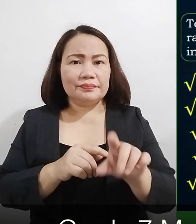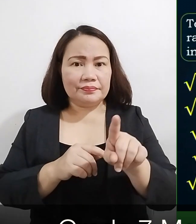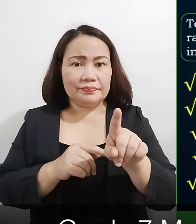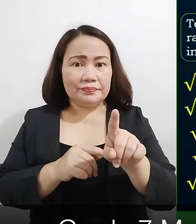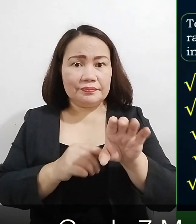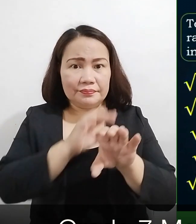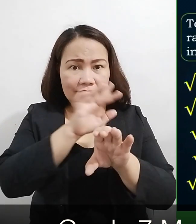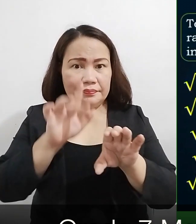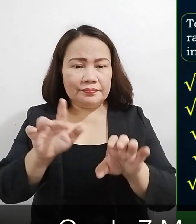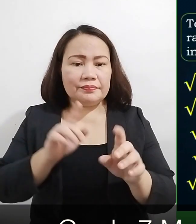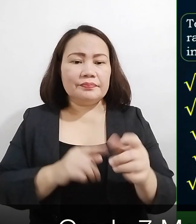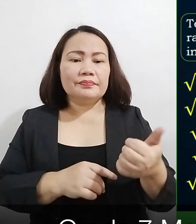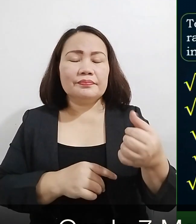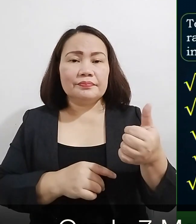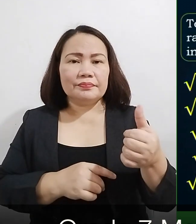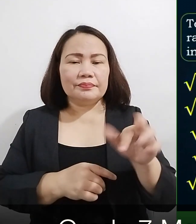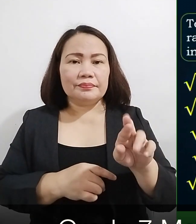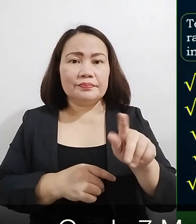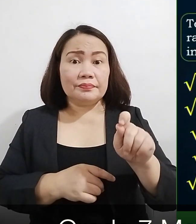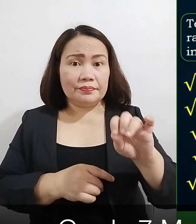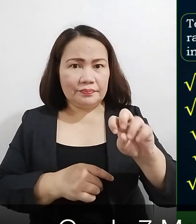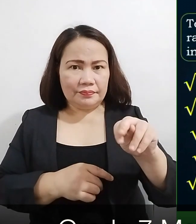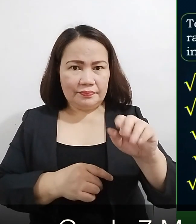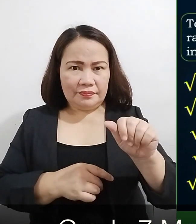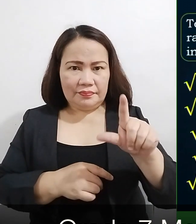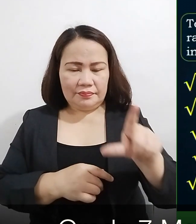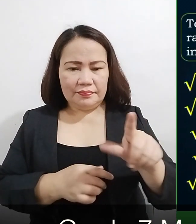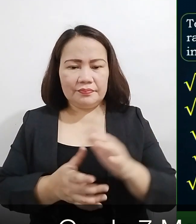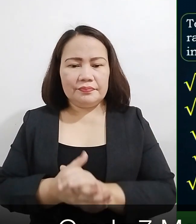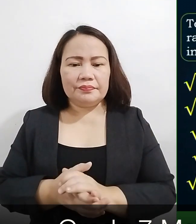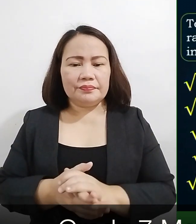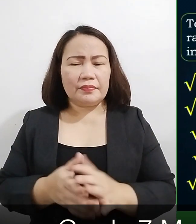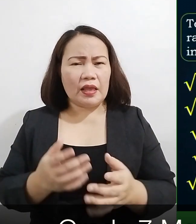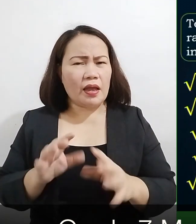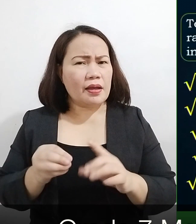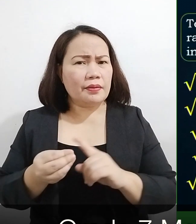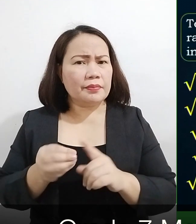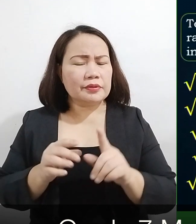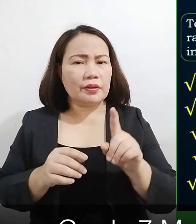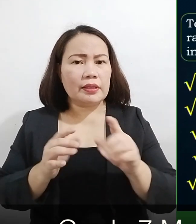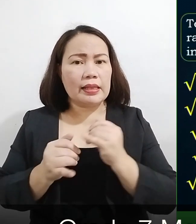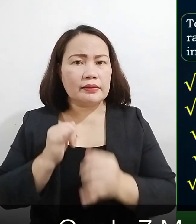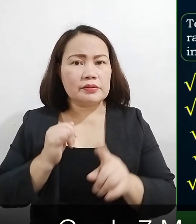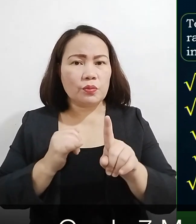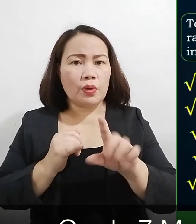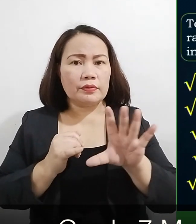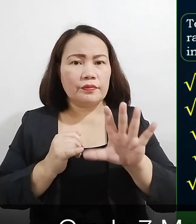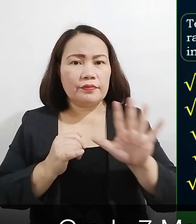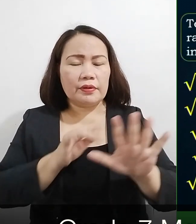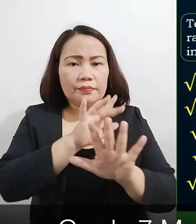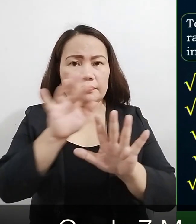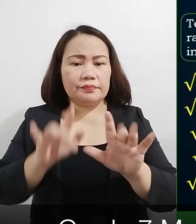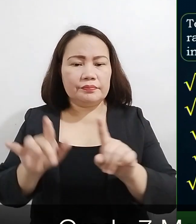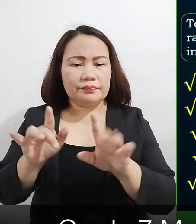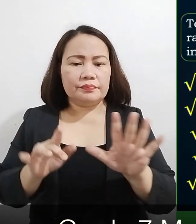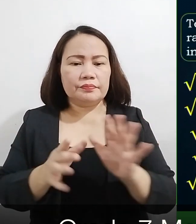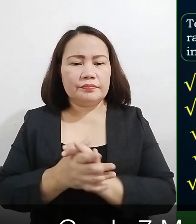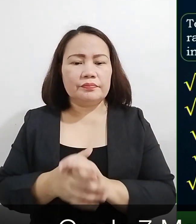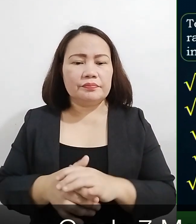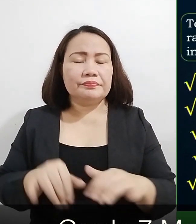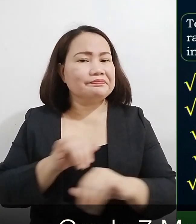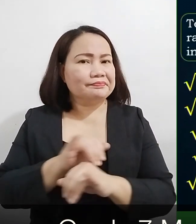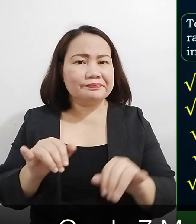This is also rational. And the principal root is 10. How about square root of